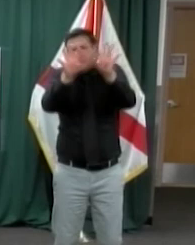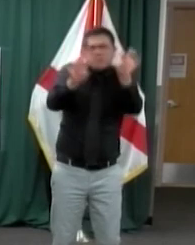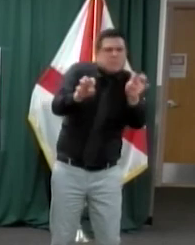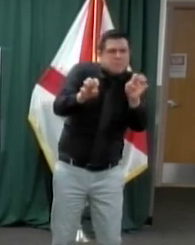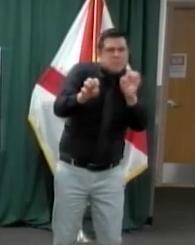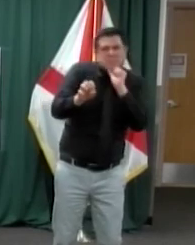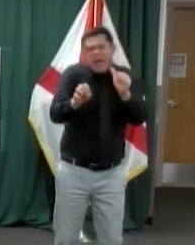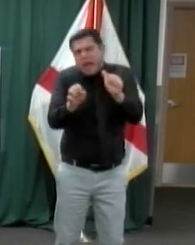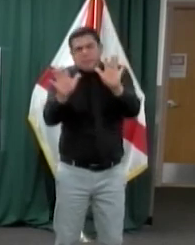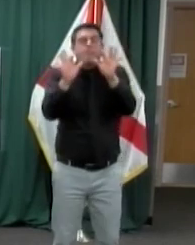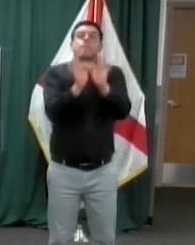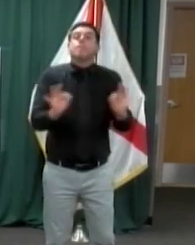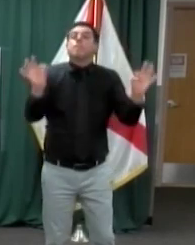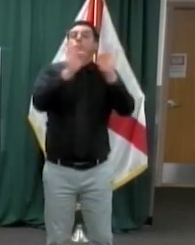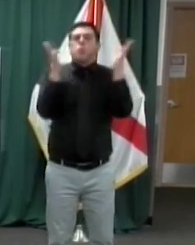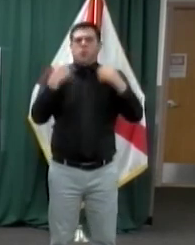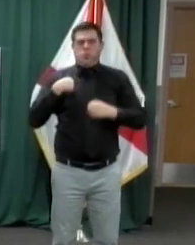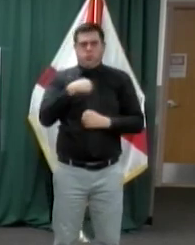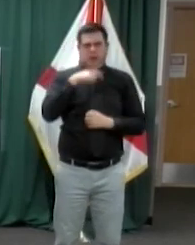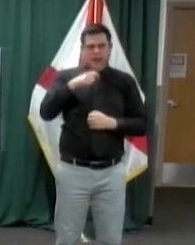paramount. Absolutely.